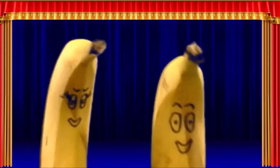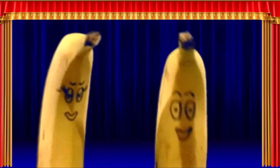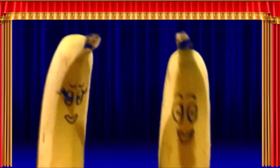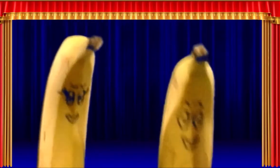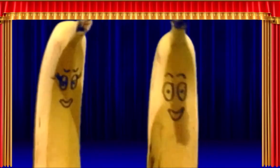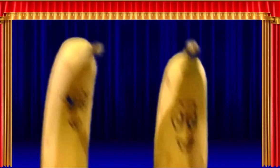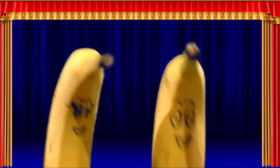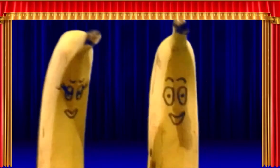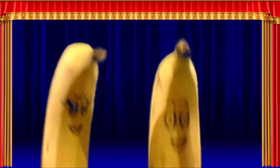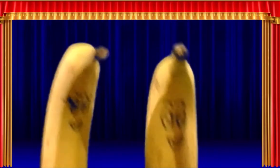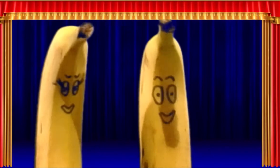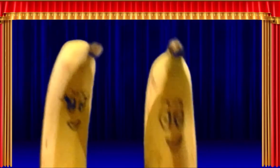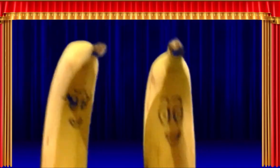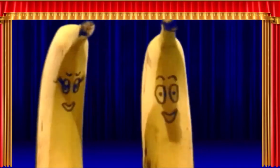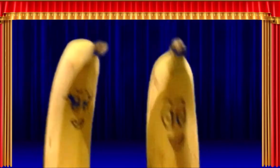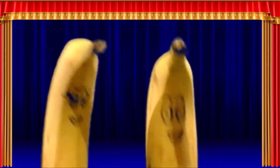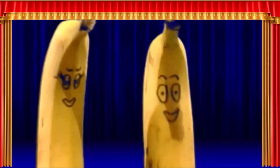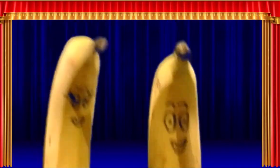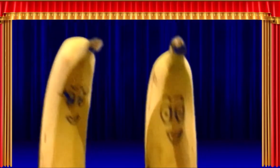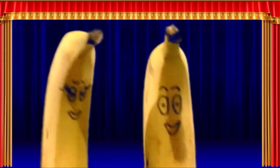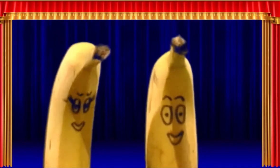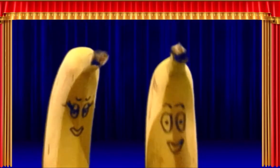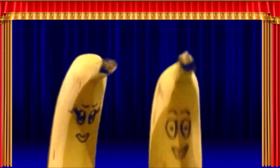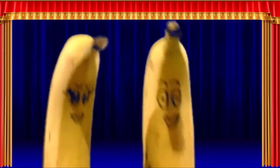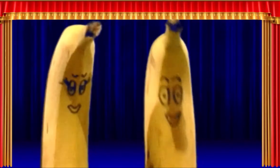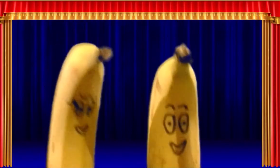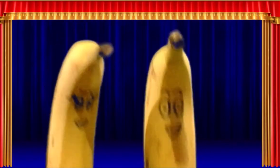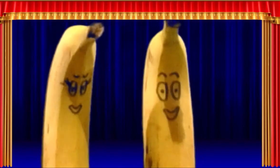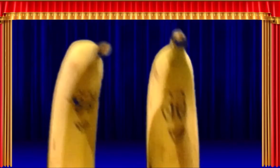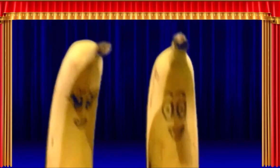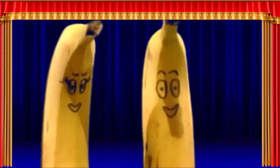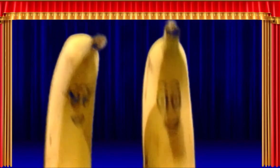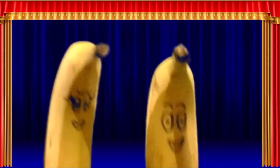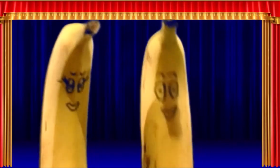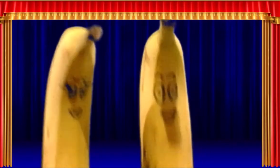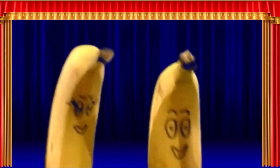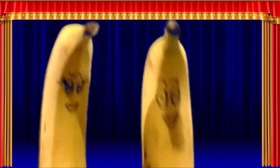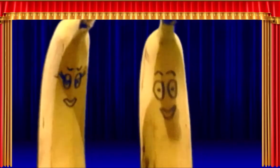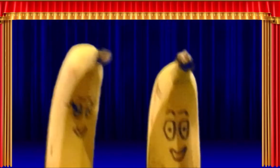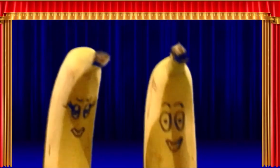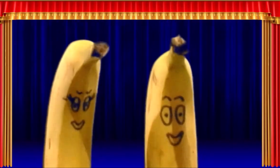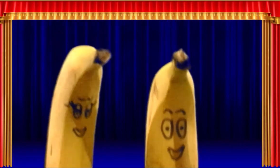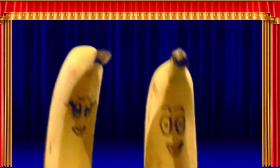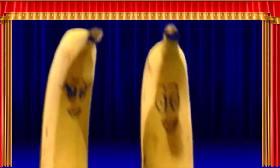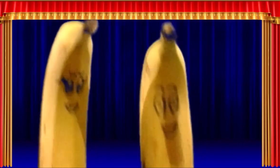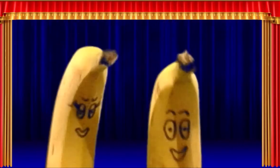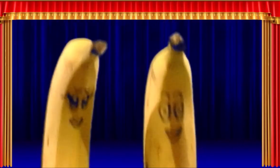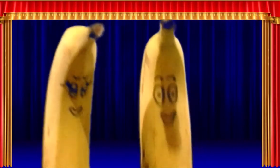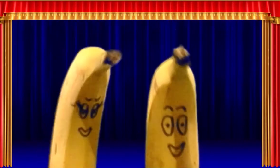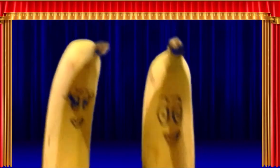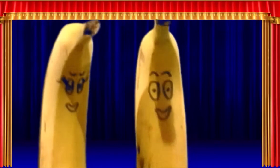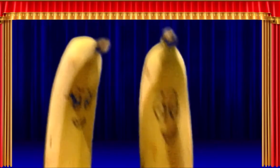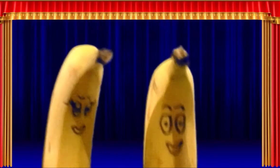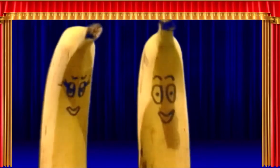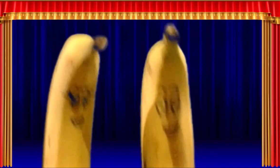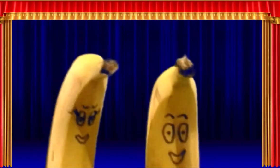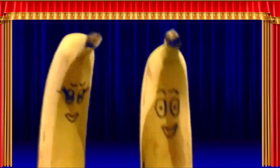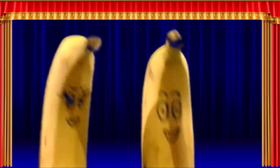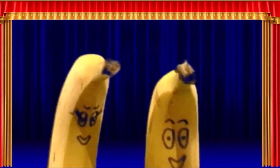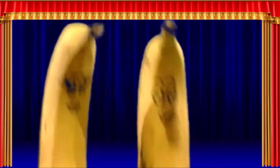3.14. Happy birthday to you. Happy birthday to you. Happy birthday, dear